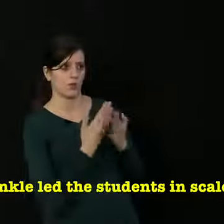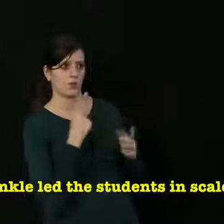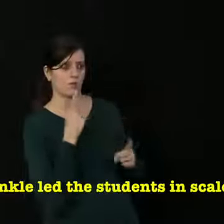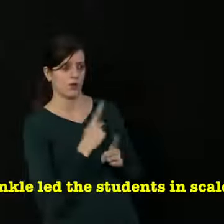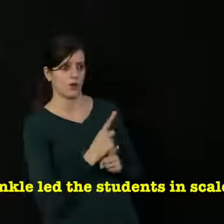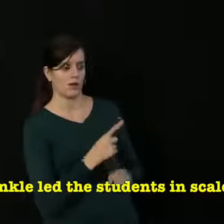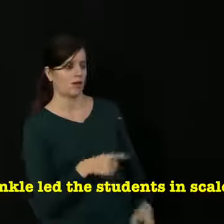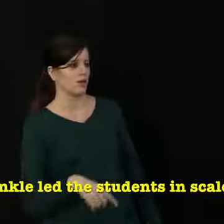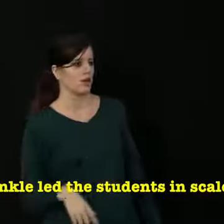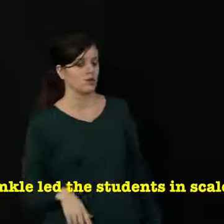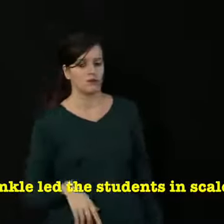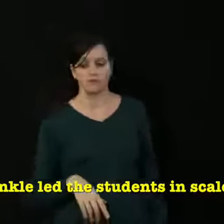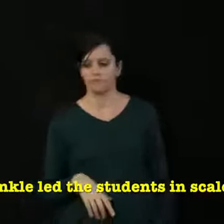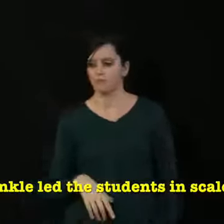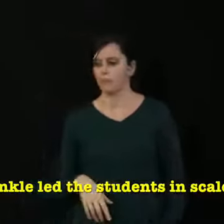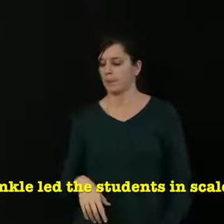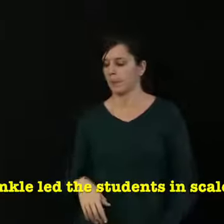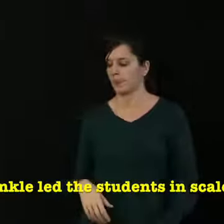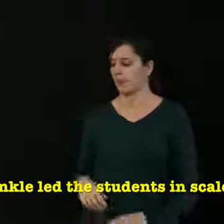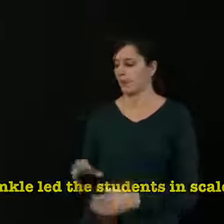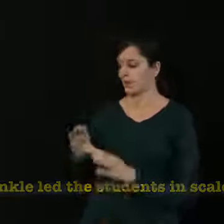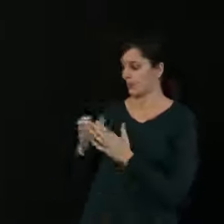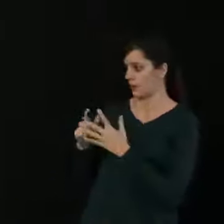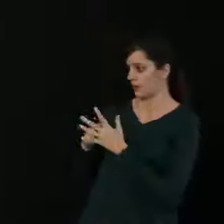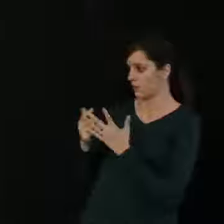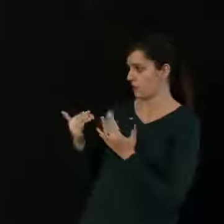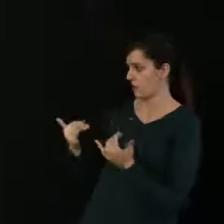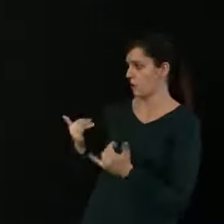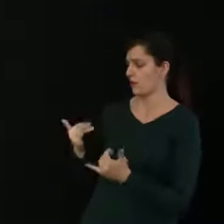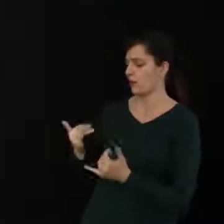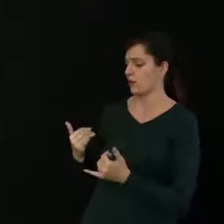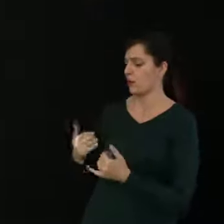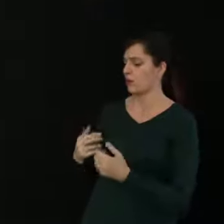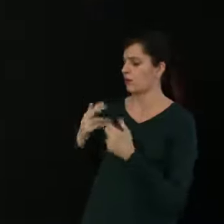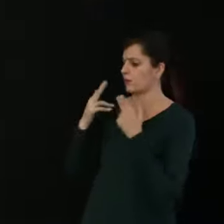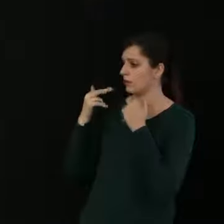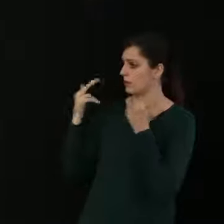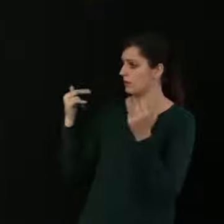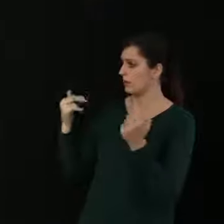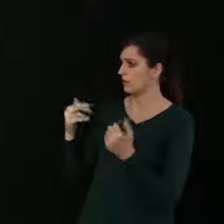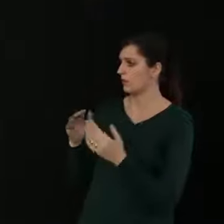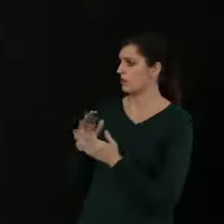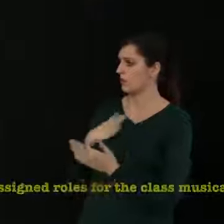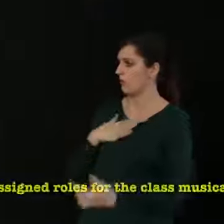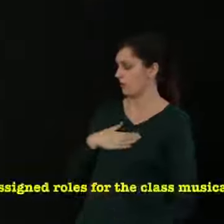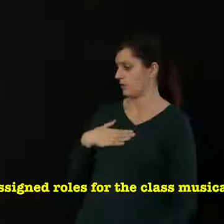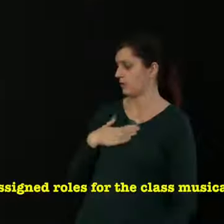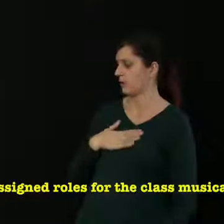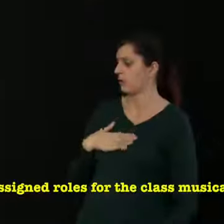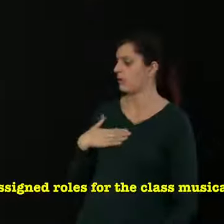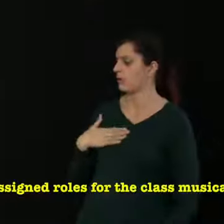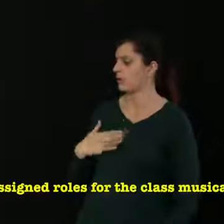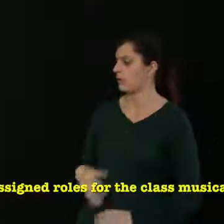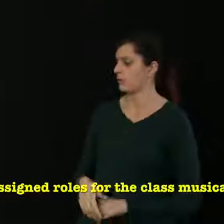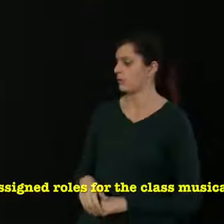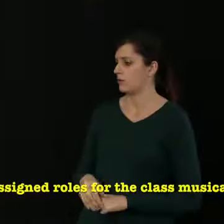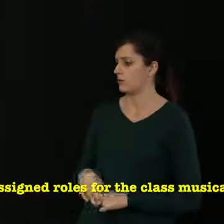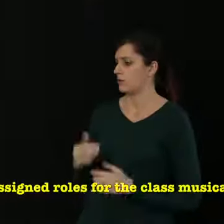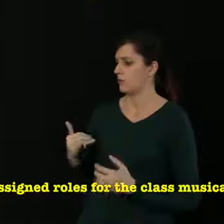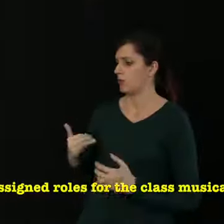Mrs. Twinkle led the students in scales. La, la, la, la, la. Then she assigned roles for the class